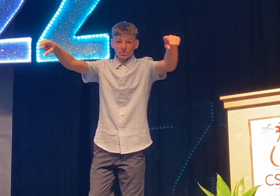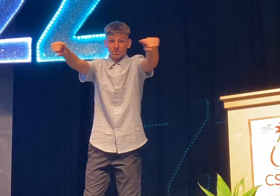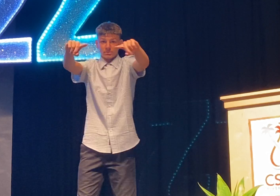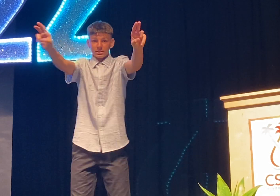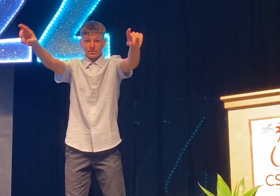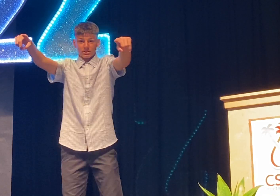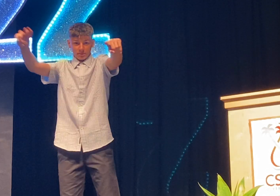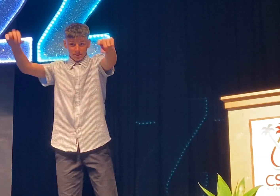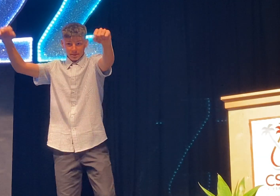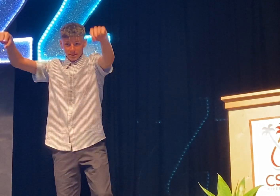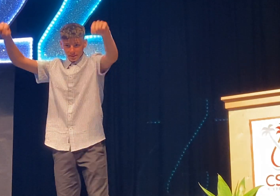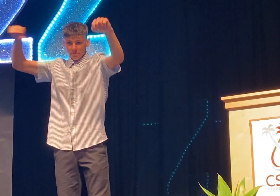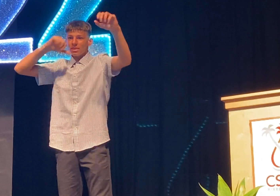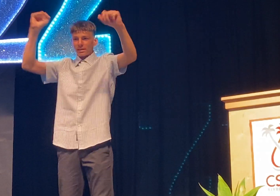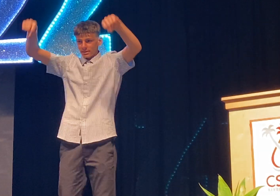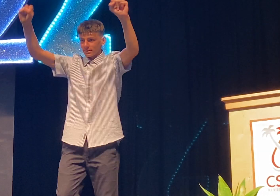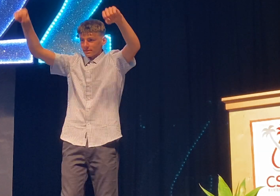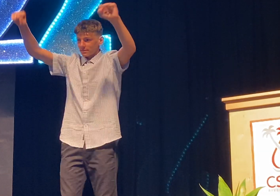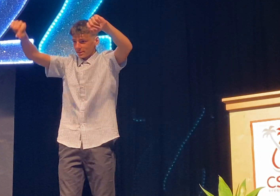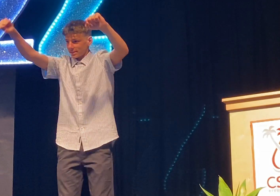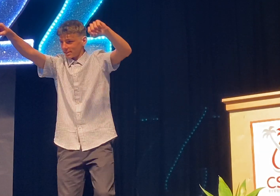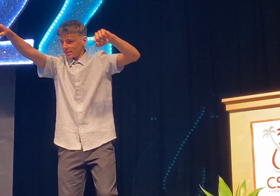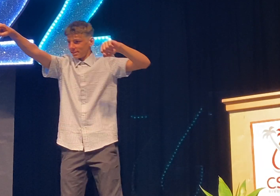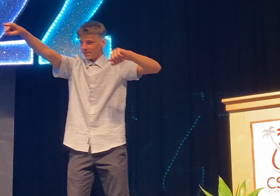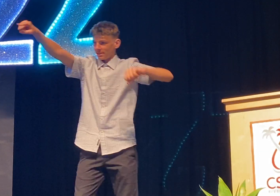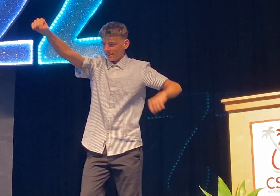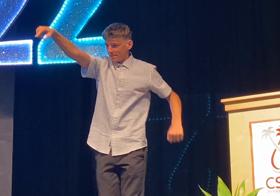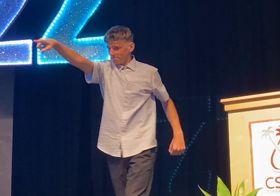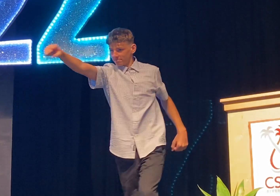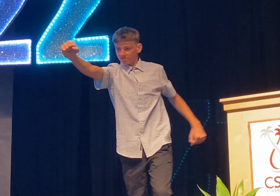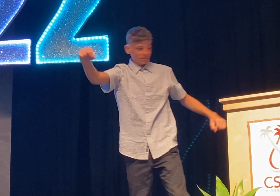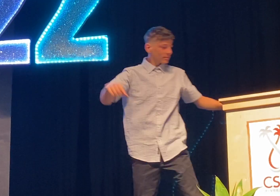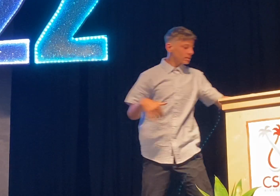Eighth graders, you ready for high school? Yeah? Let's see you nod your head there.